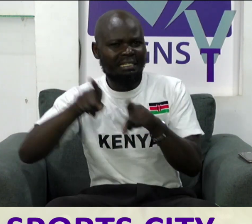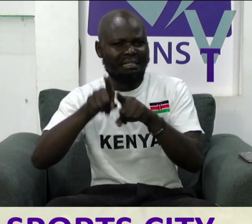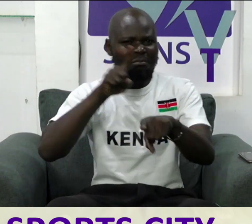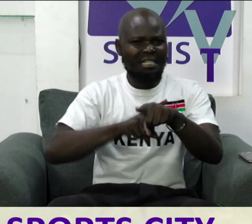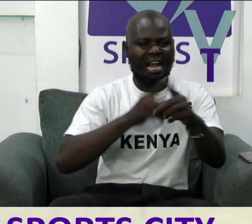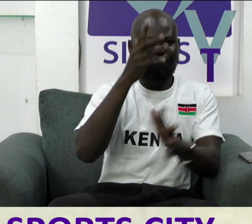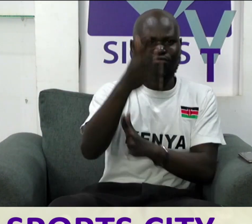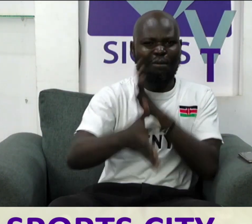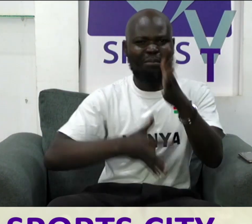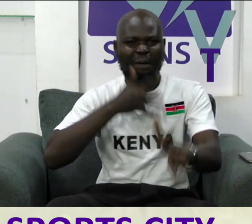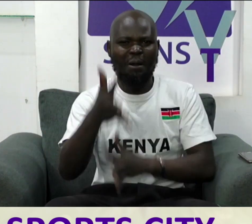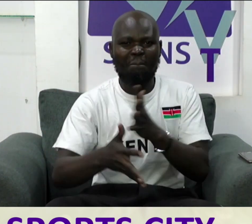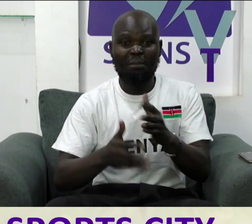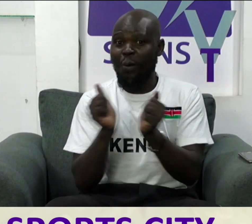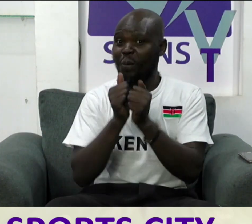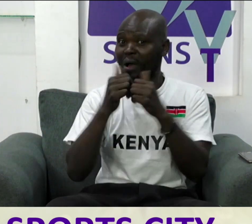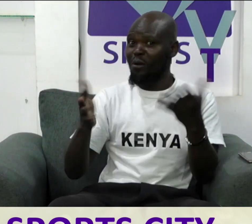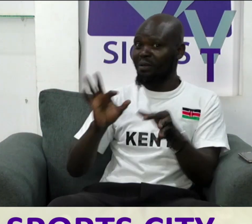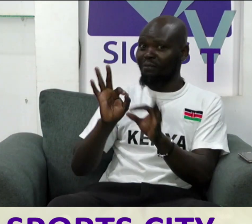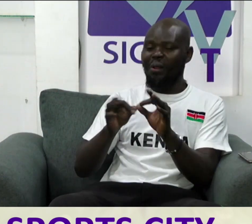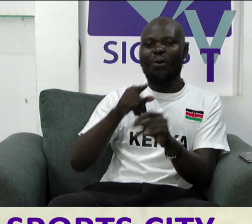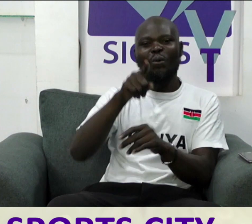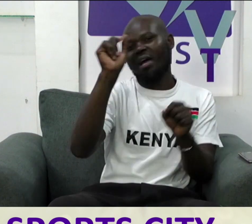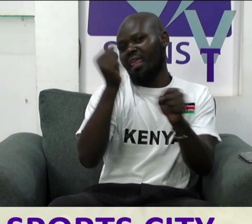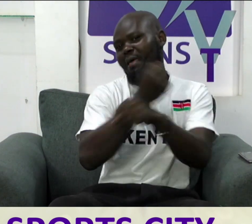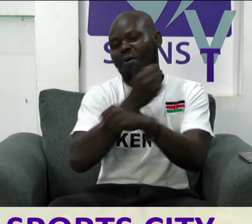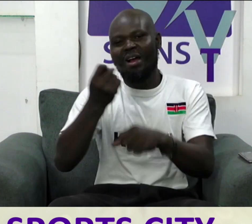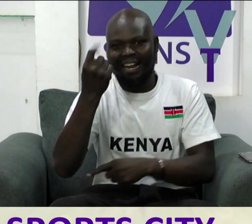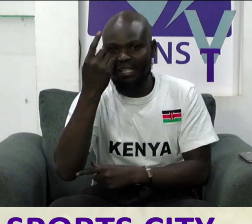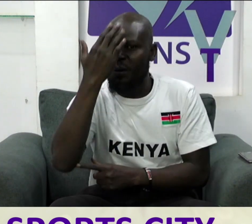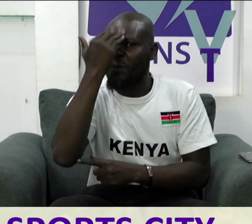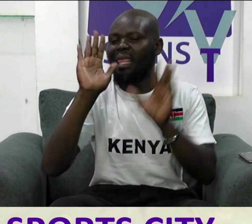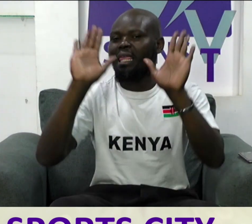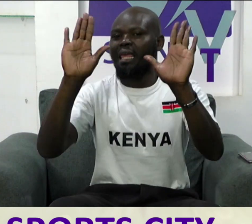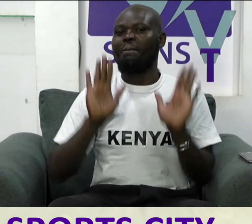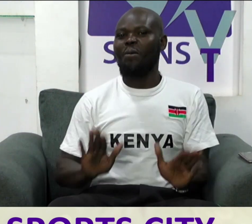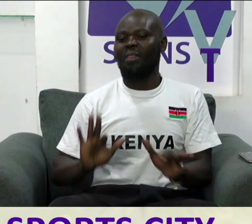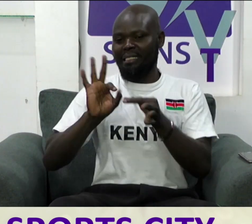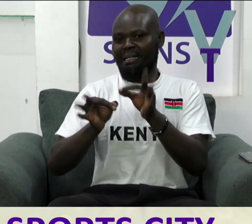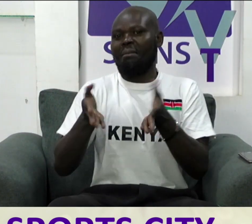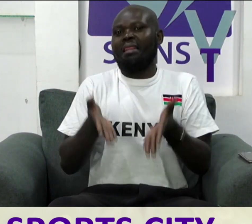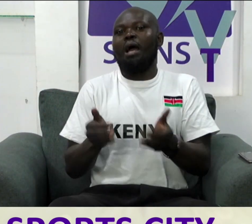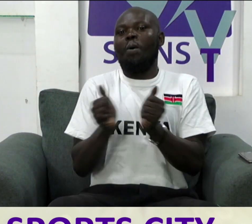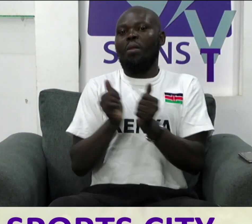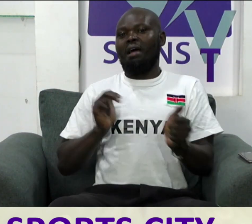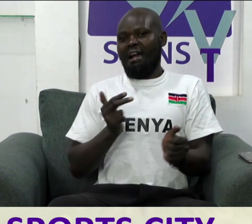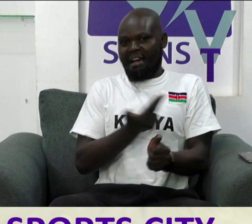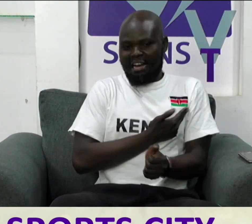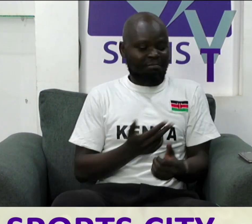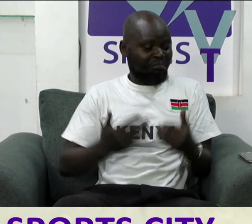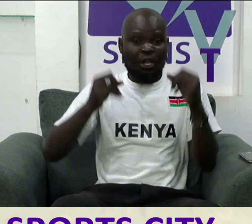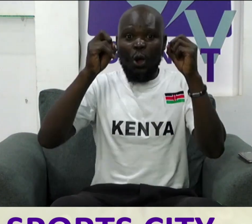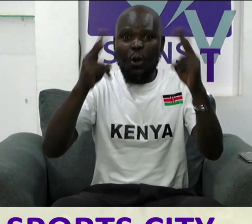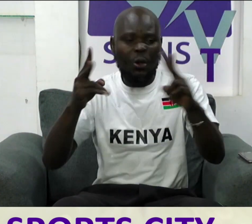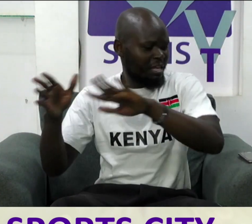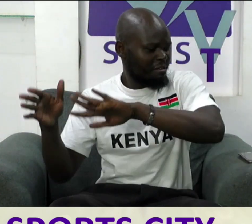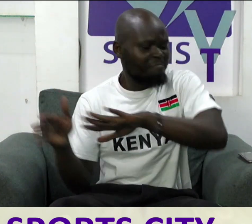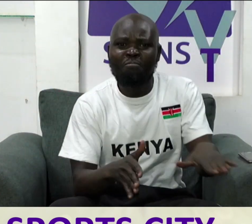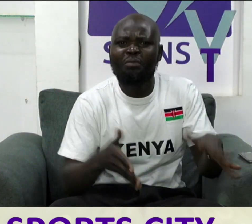is Jedida Wafula. She's getting to learn how I sign, and she's giving out the information.